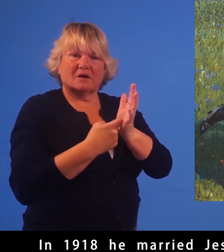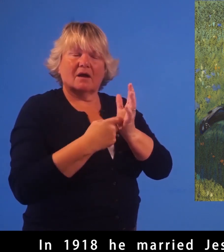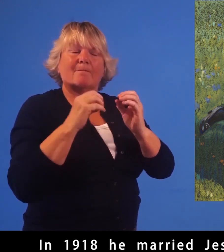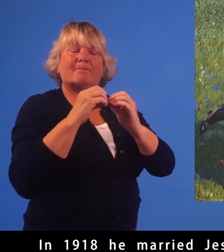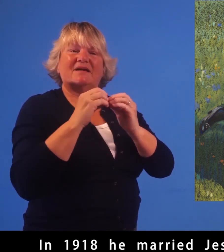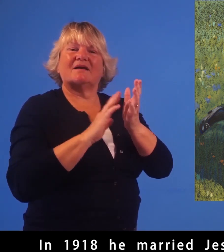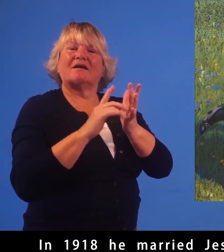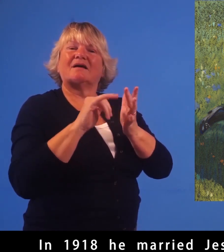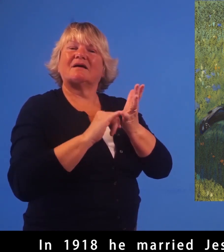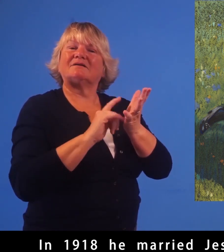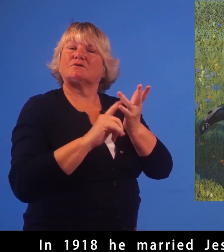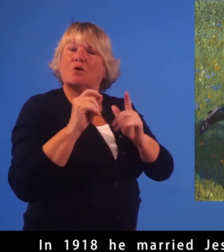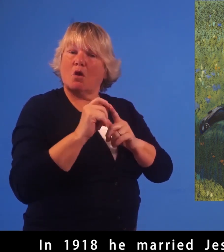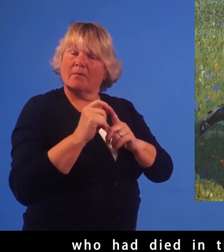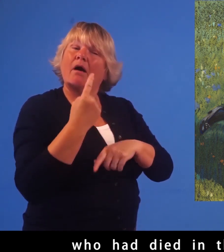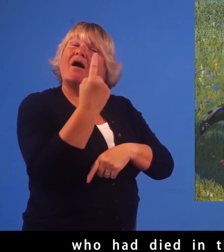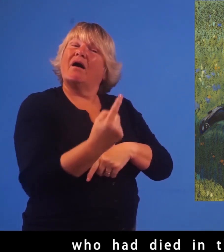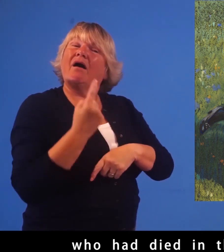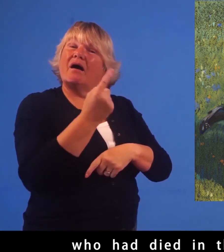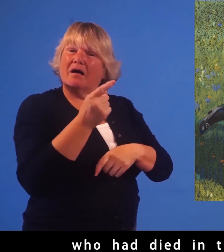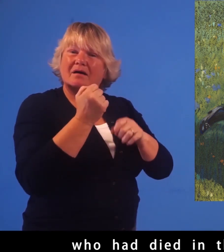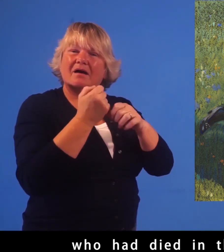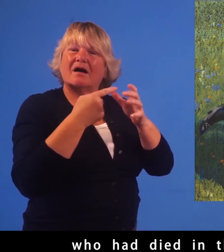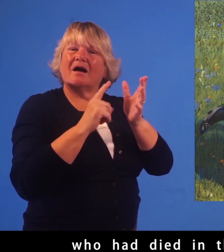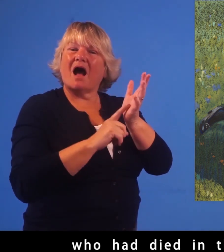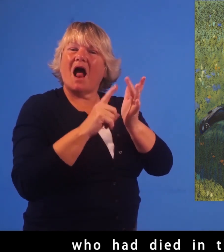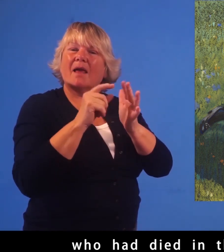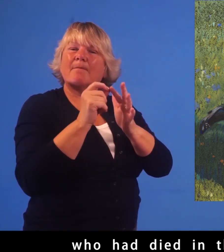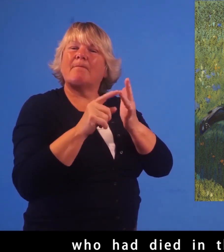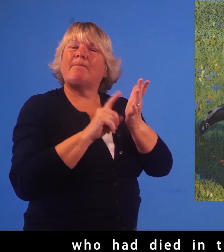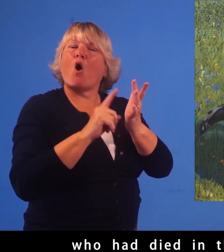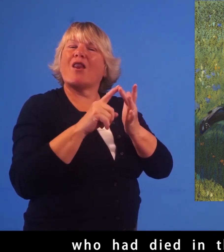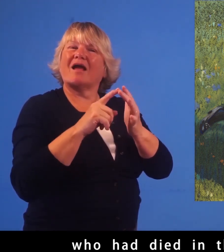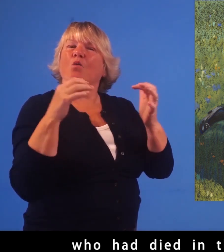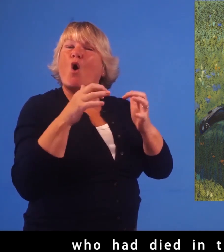artist Walter B. Hislop, who had died in the Gallipoli campaign.